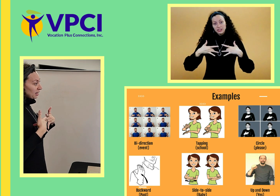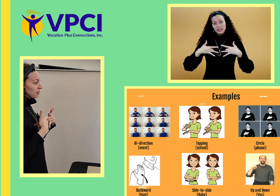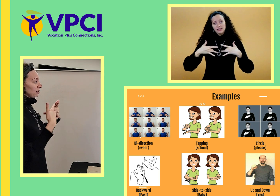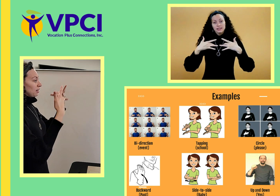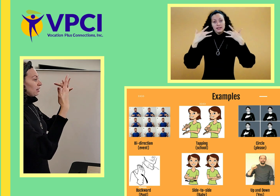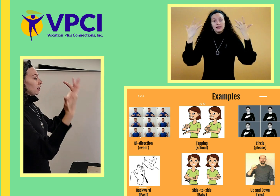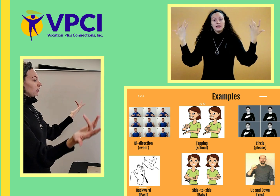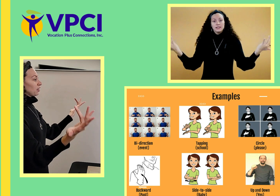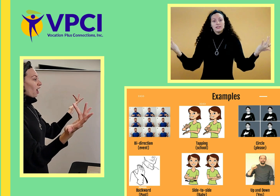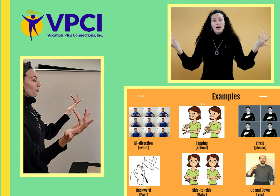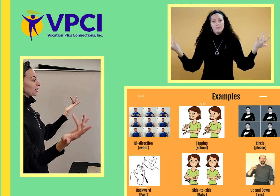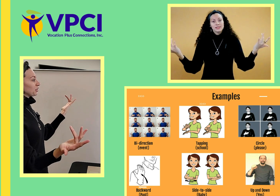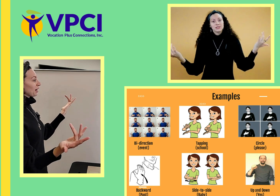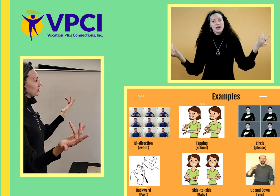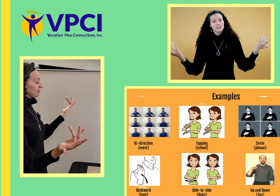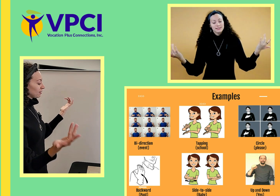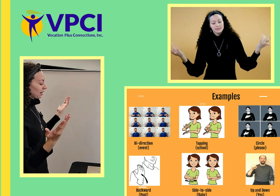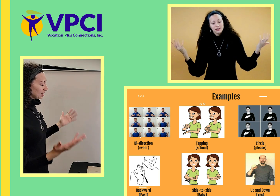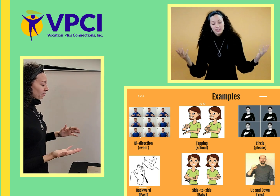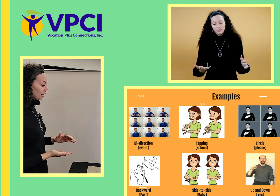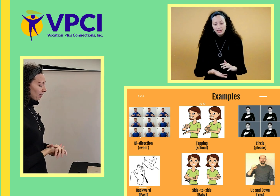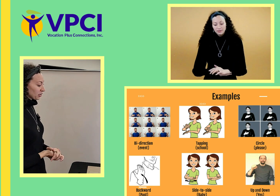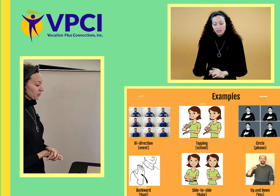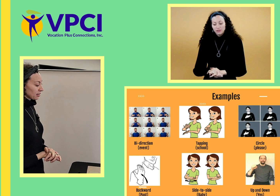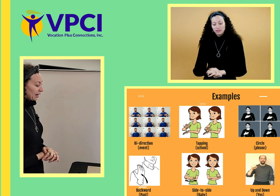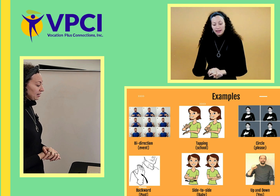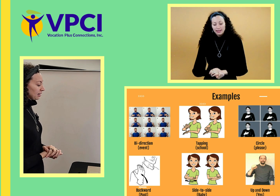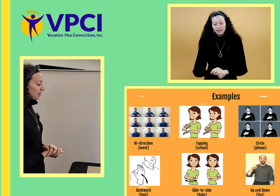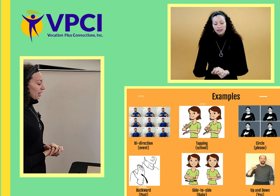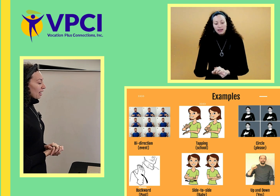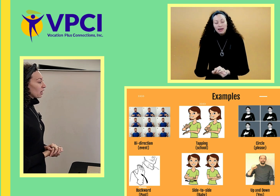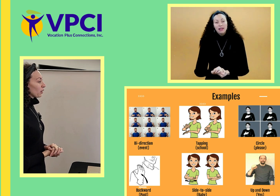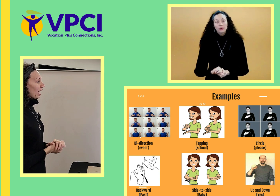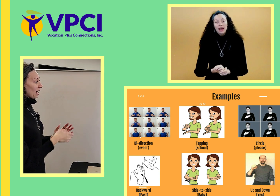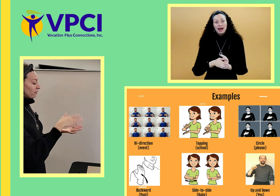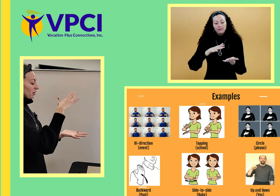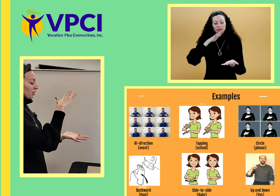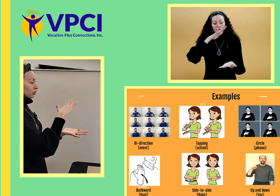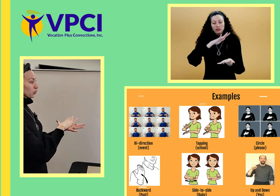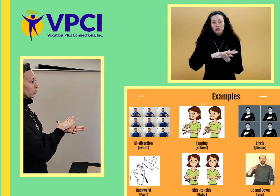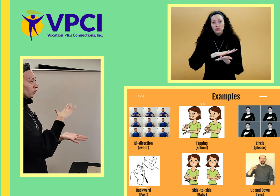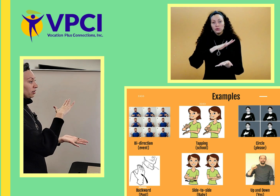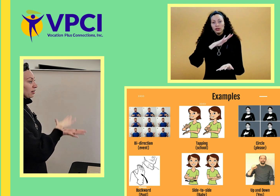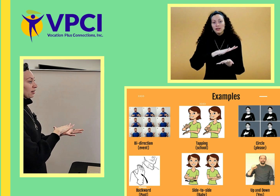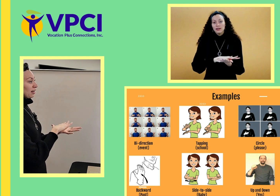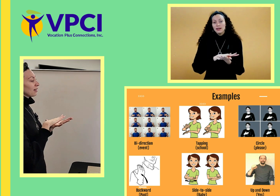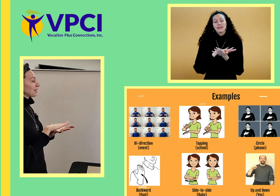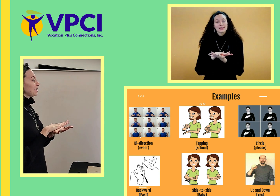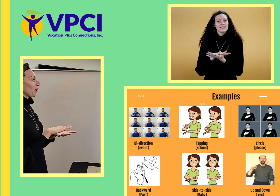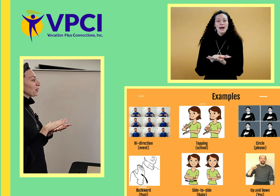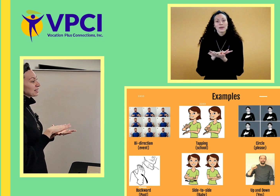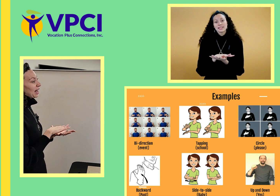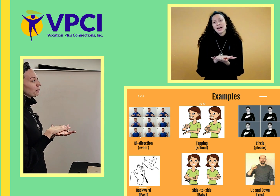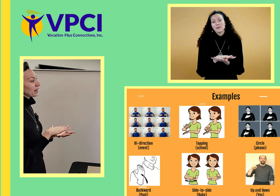at your chest, opposite direction. So that is a bidirectional sign. And then we have school.